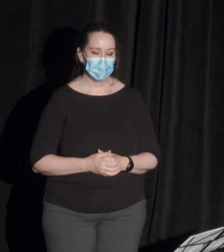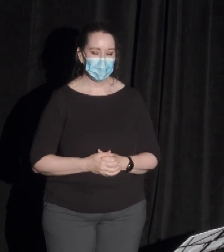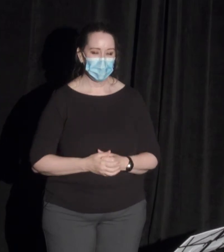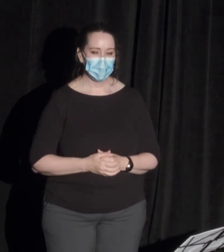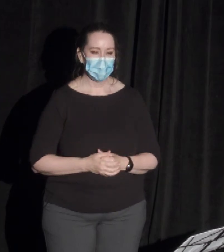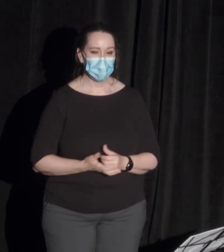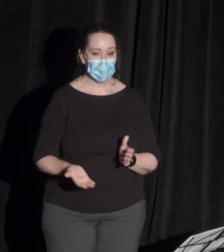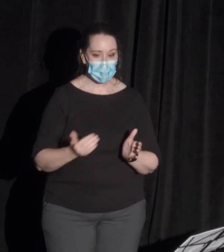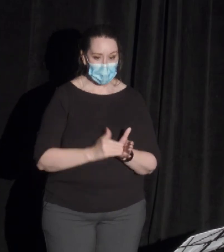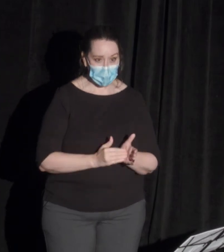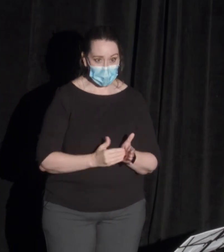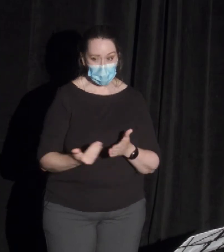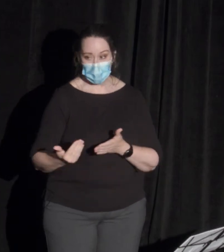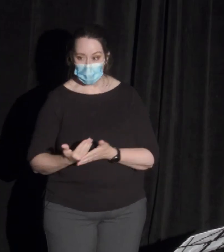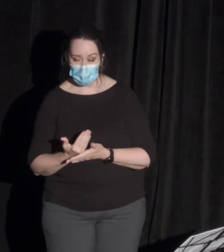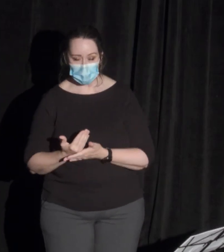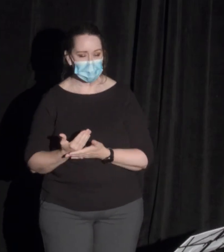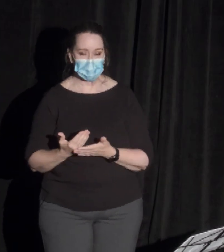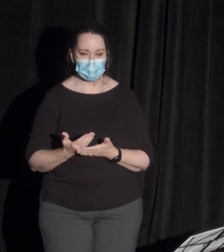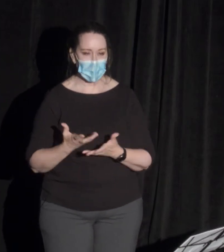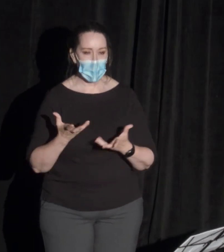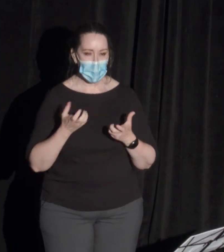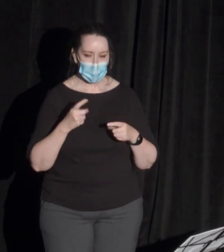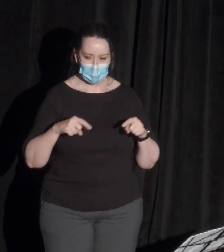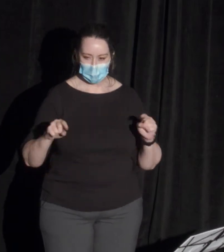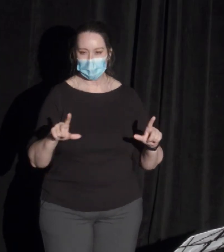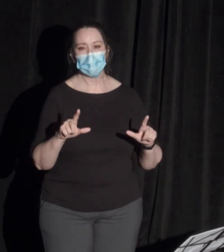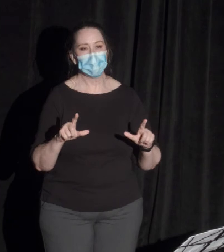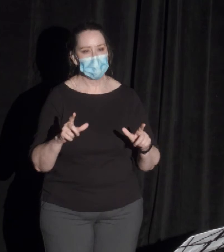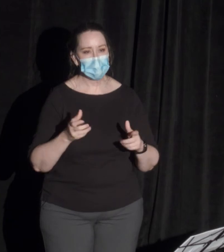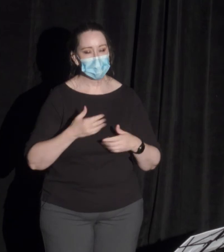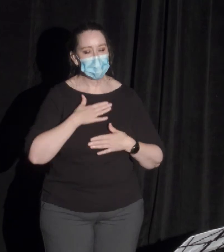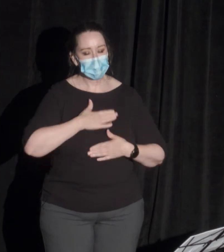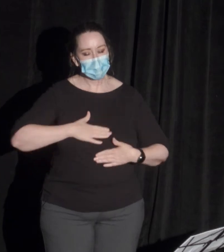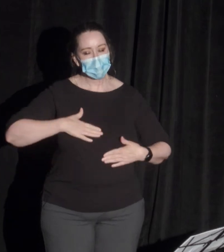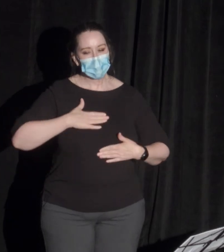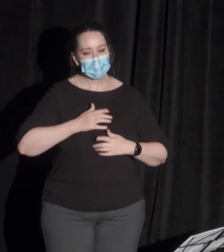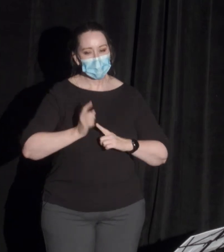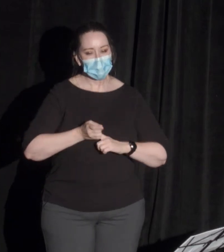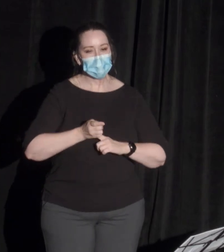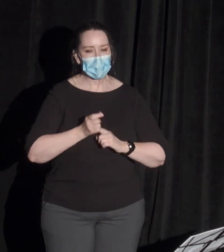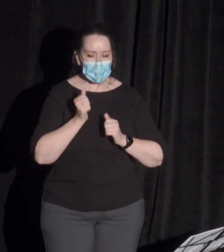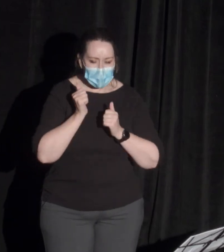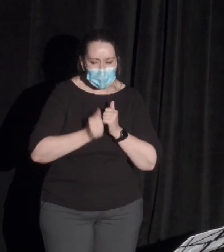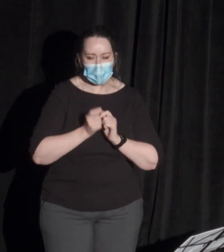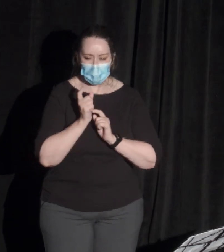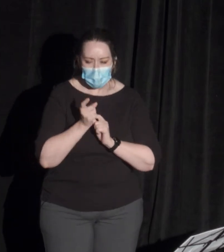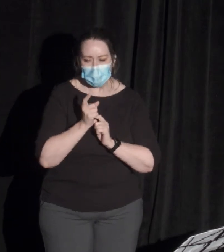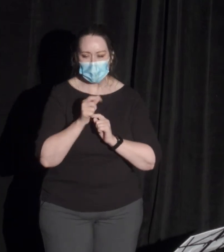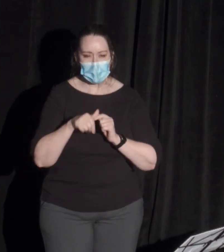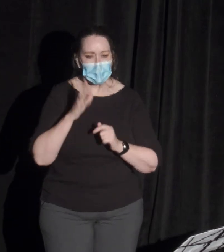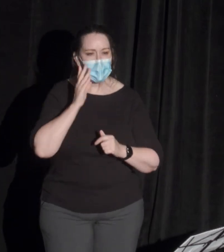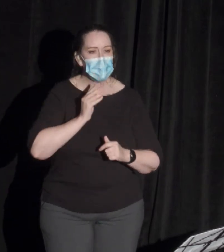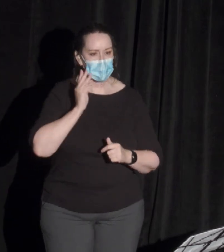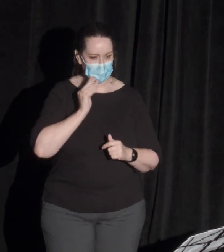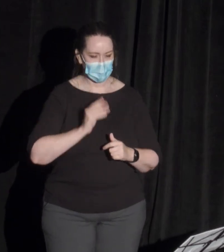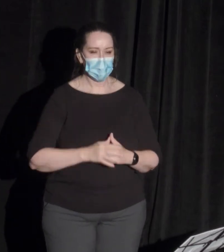Repeater or new, I want you all to savor this moment. I want you to enjoy every single second of this experience. Pay attention to